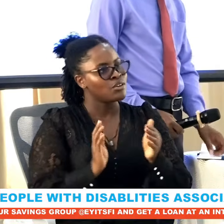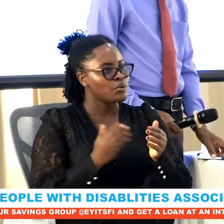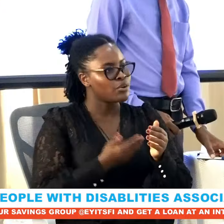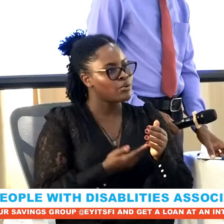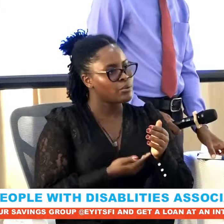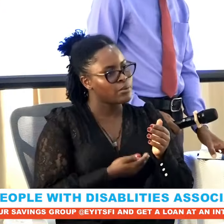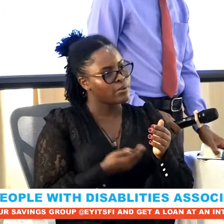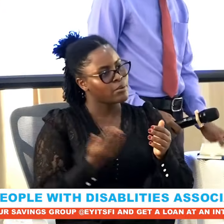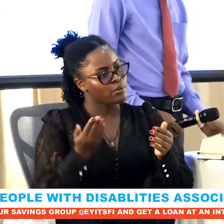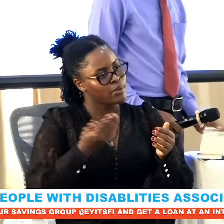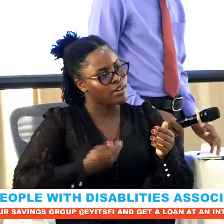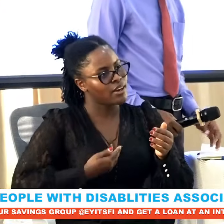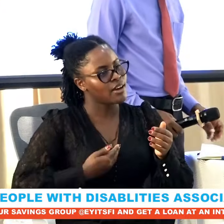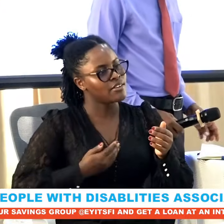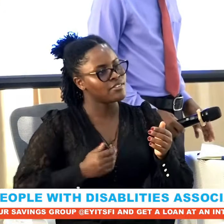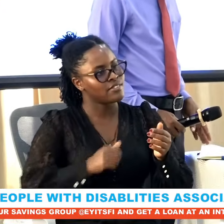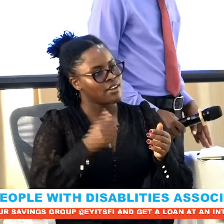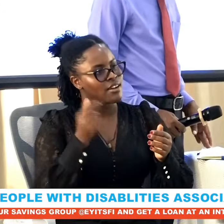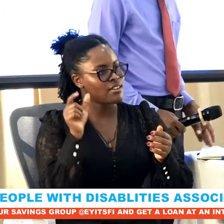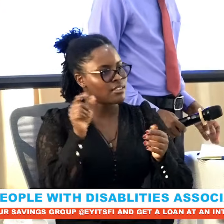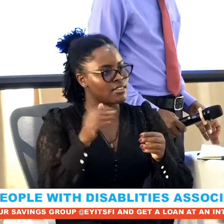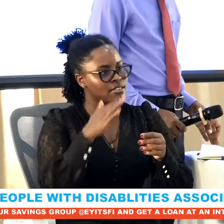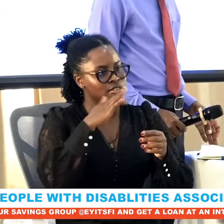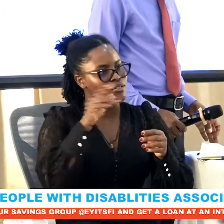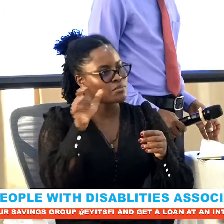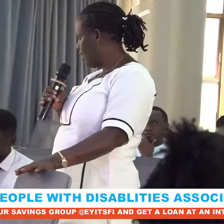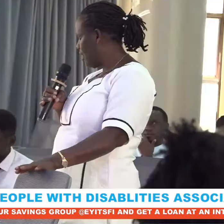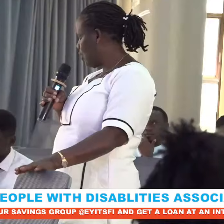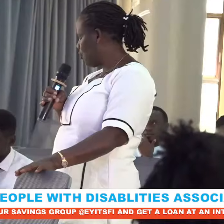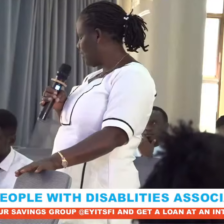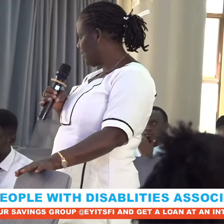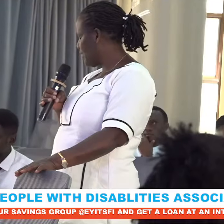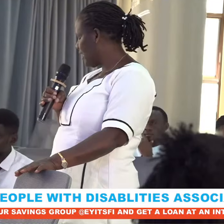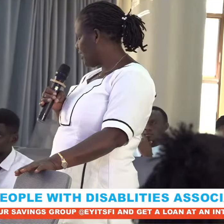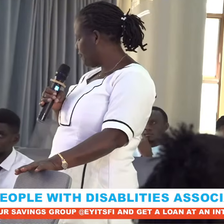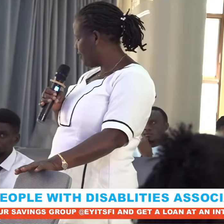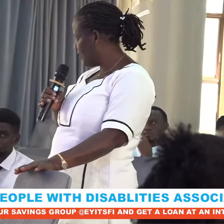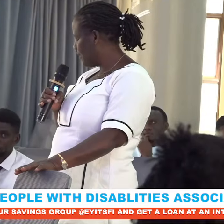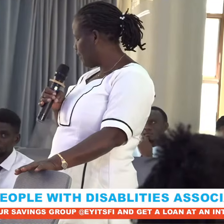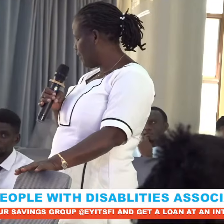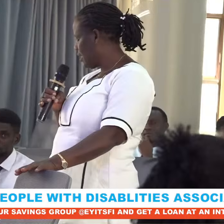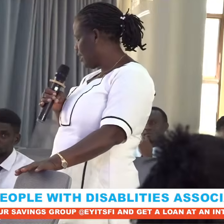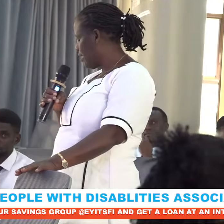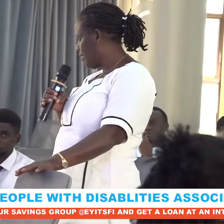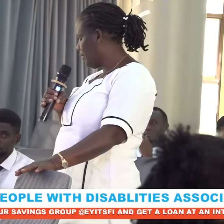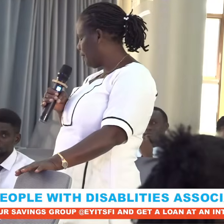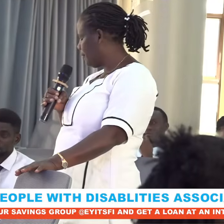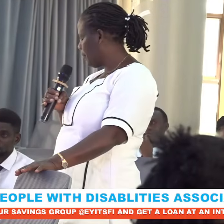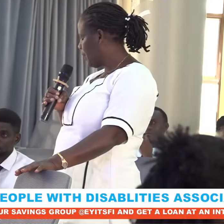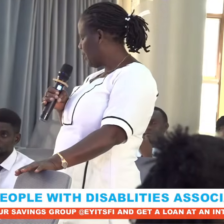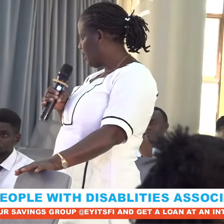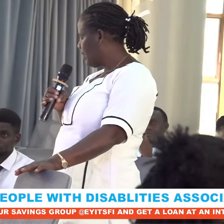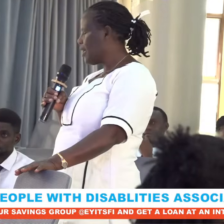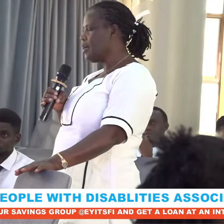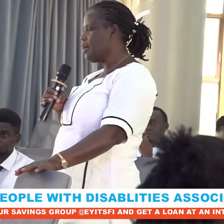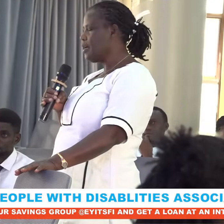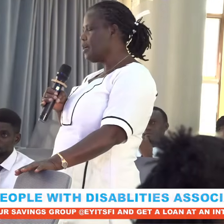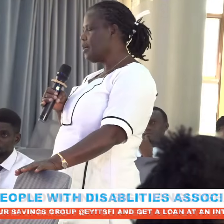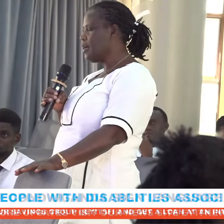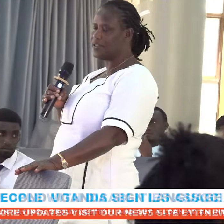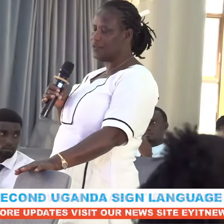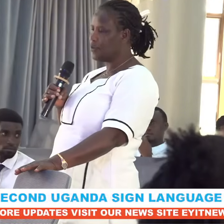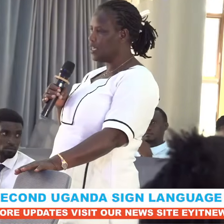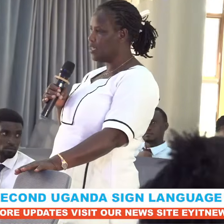academic registrar, then the guest speaker, who is the DVCAA, then